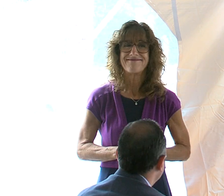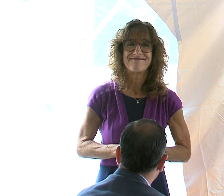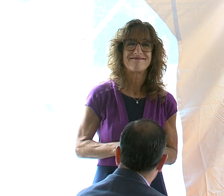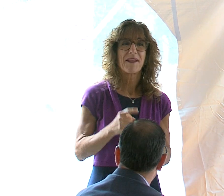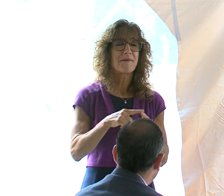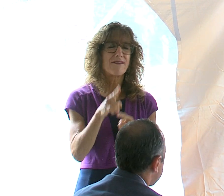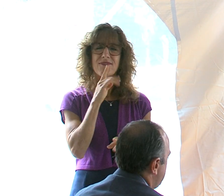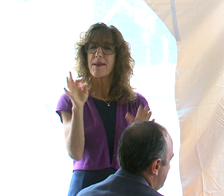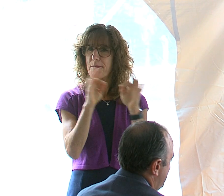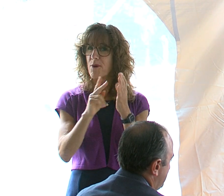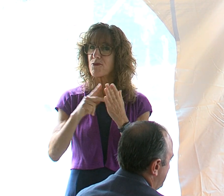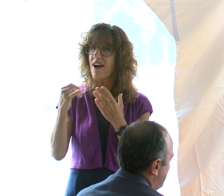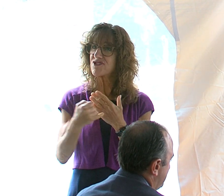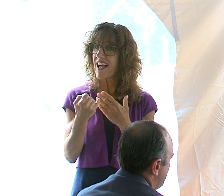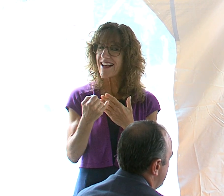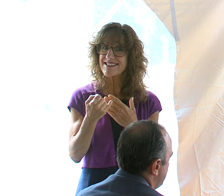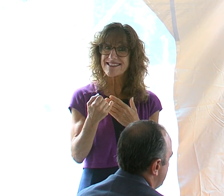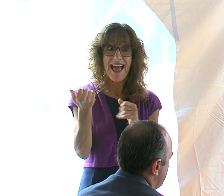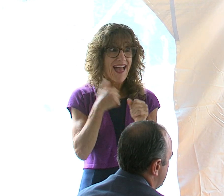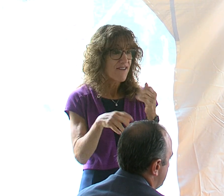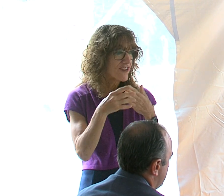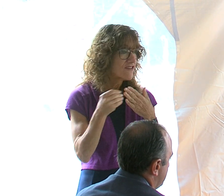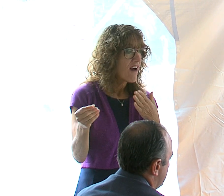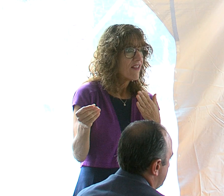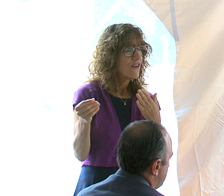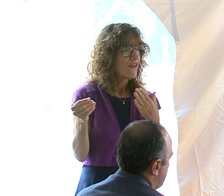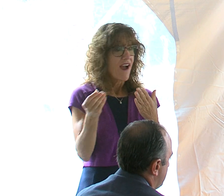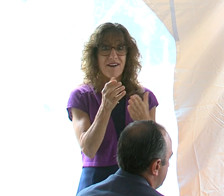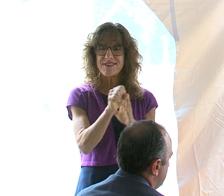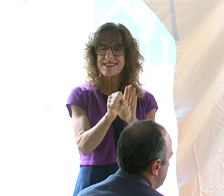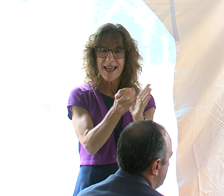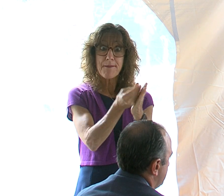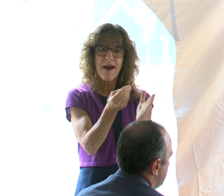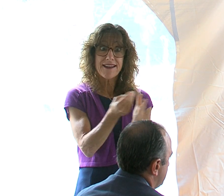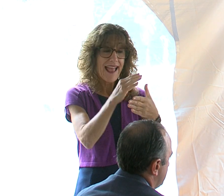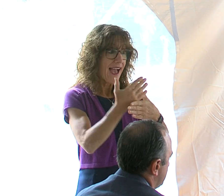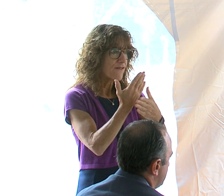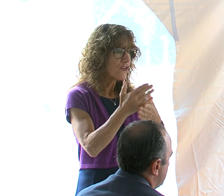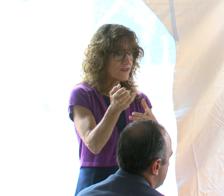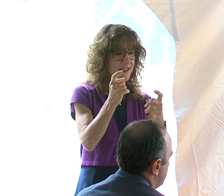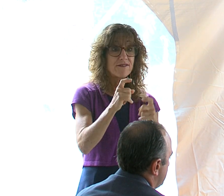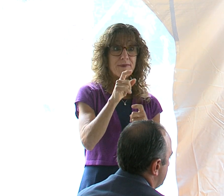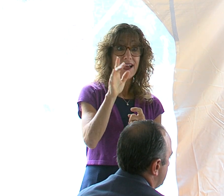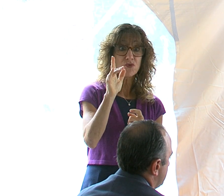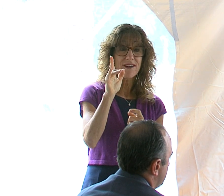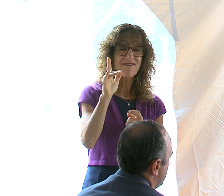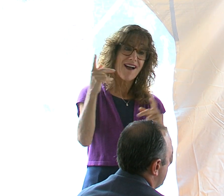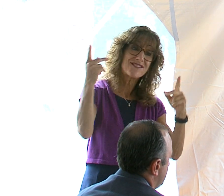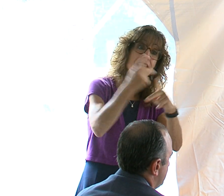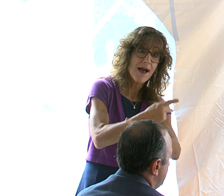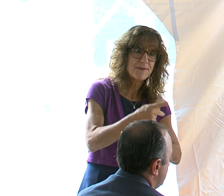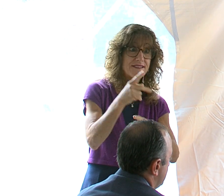But these are really important projects, and mainly because every dollar budgeted in state funds on average returns 20 times the investment as